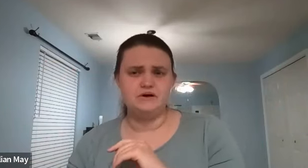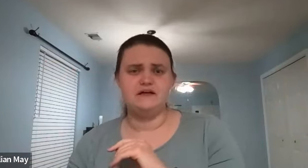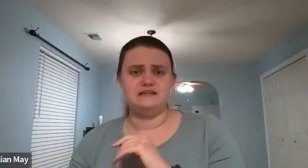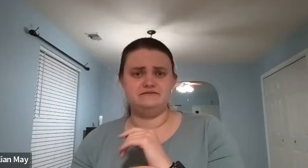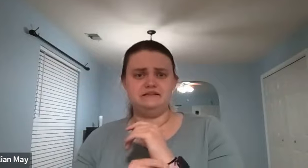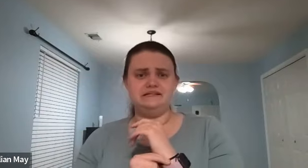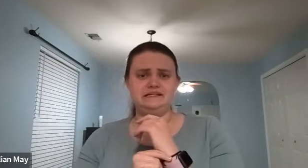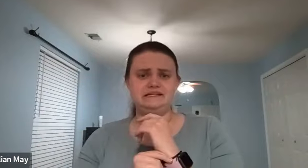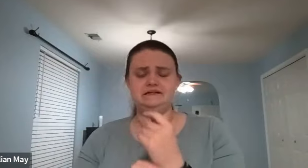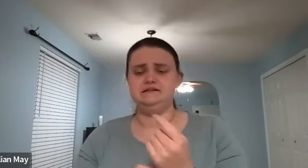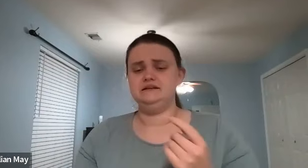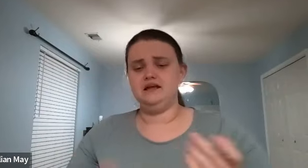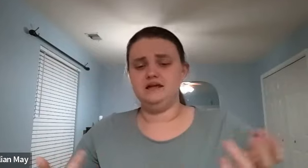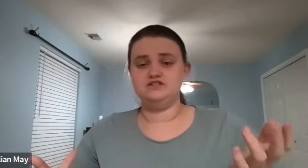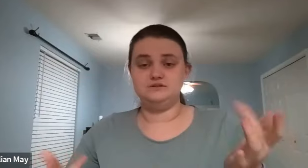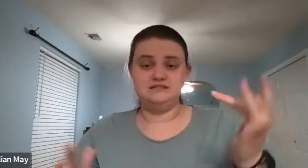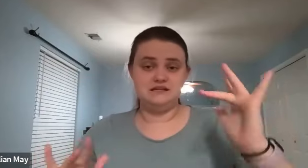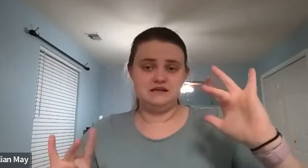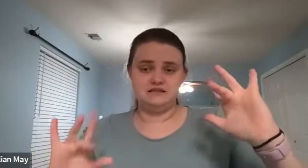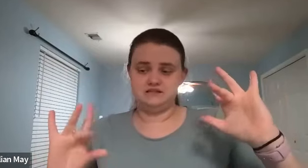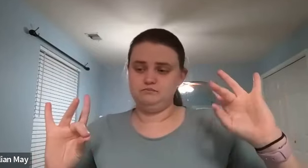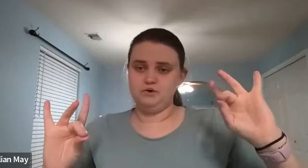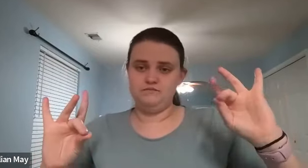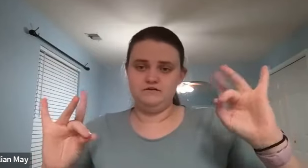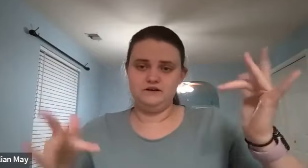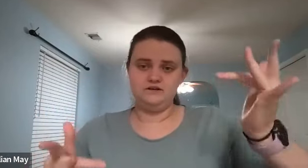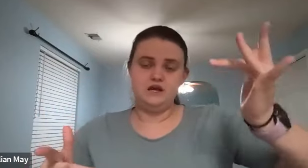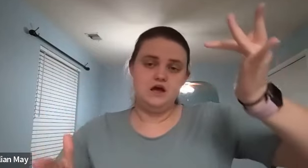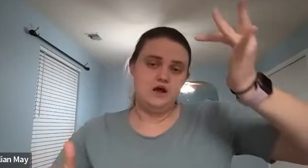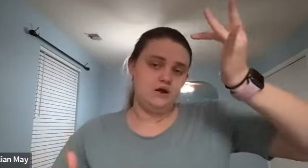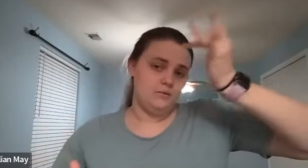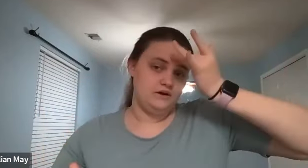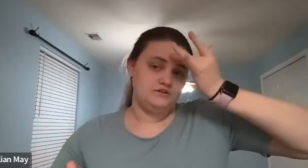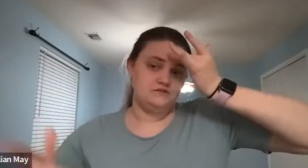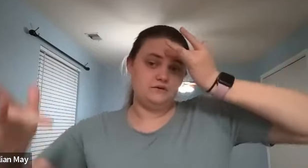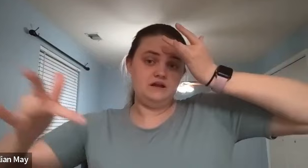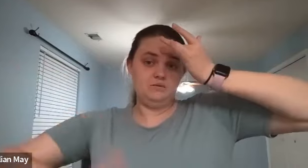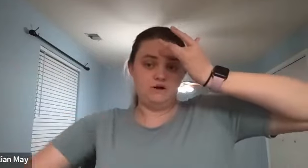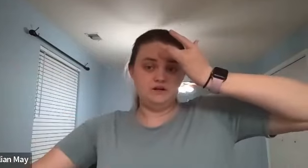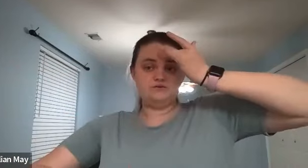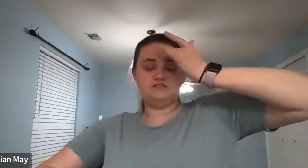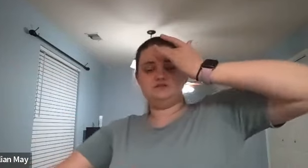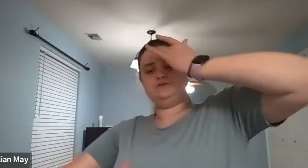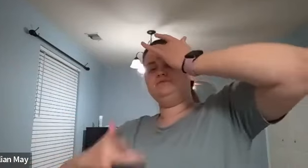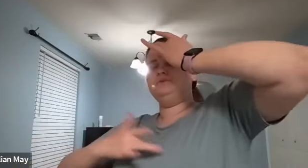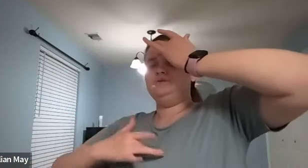one that definitely needed. And so sick is both middle fingers. One goes to your forehead. One goes to